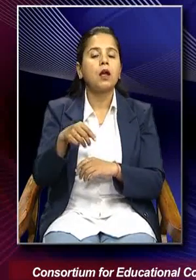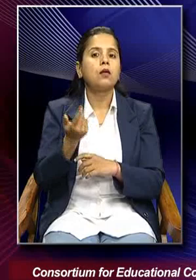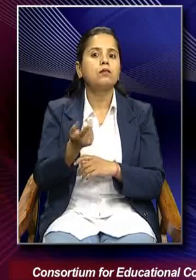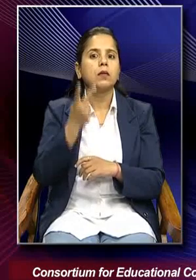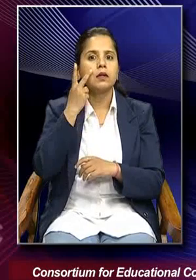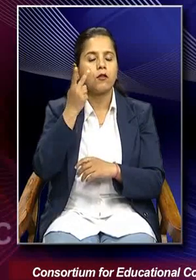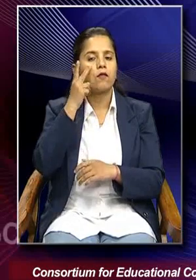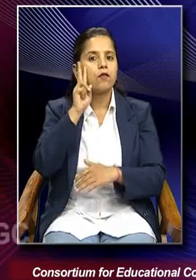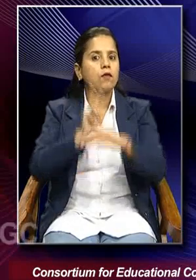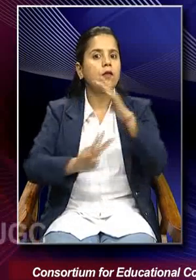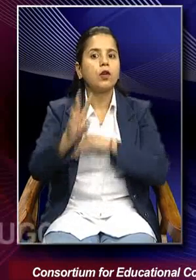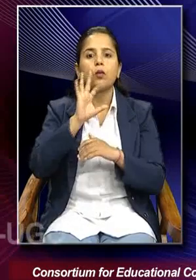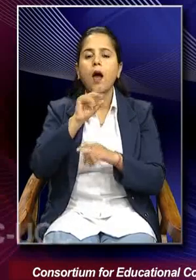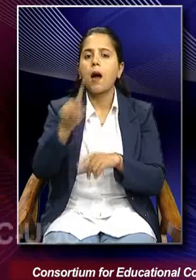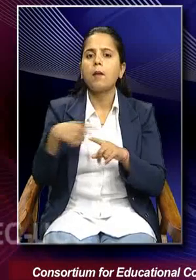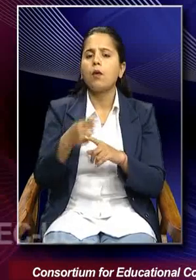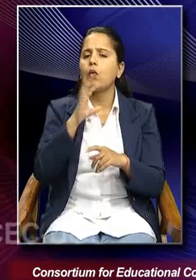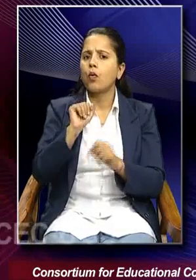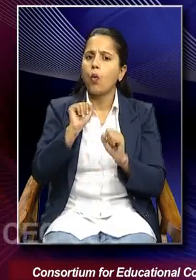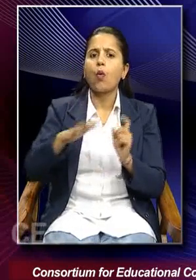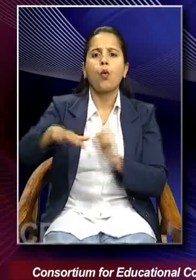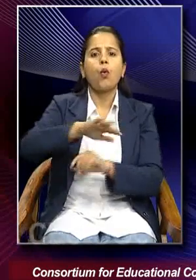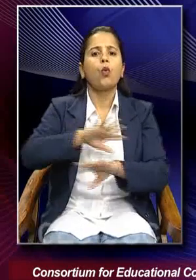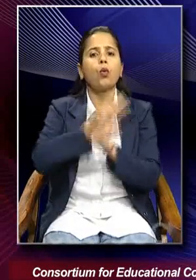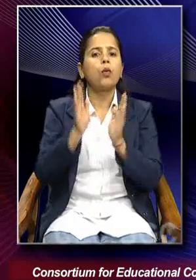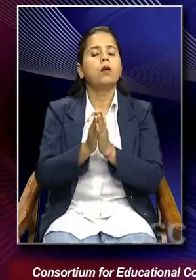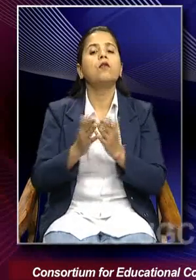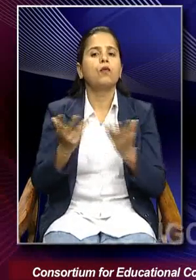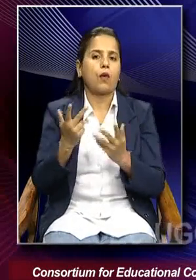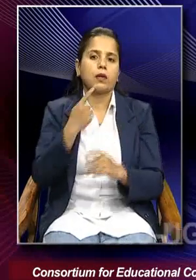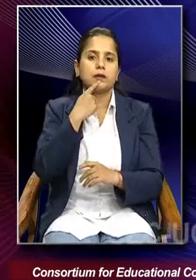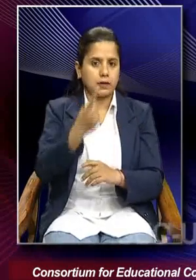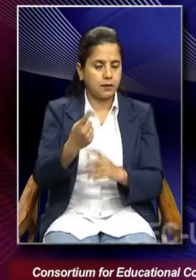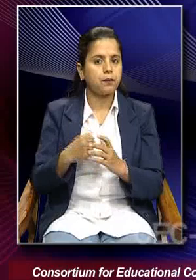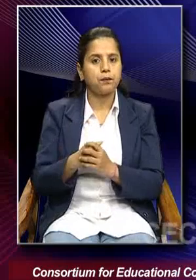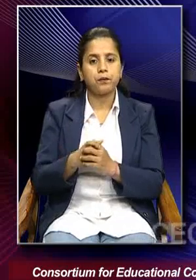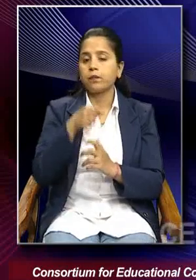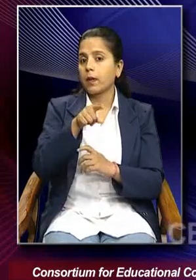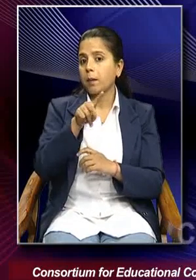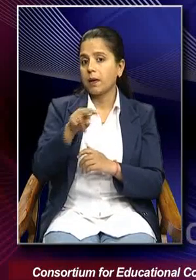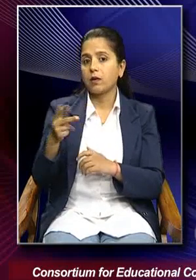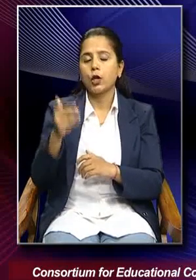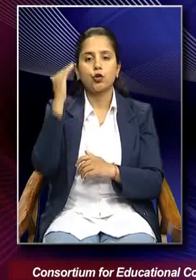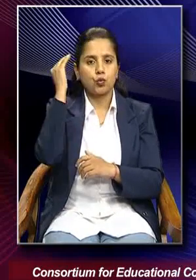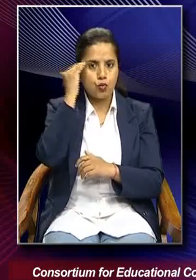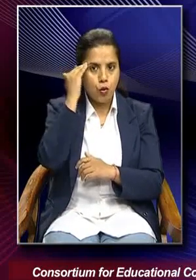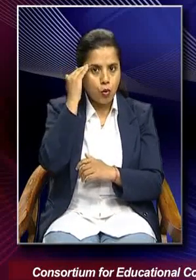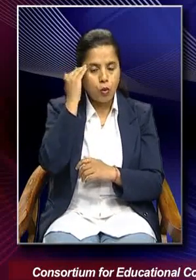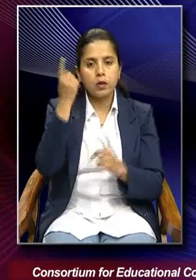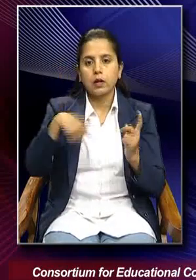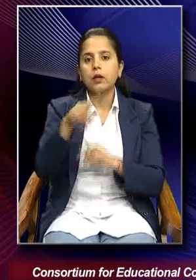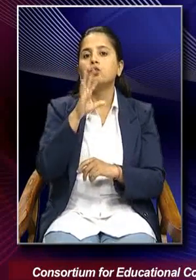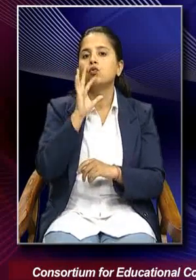the real nature of anything in its totality. That means knowledge of the